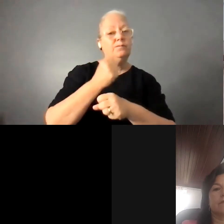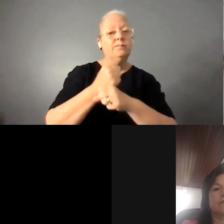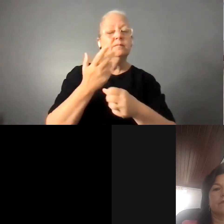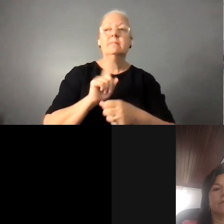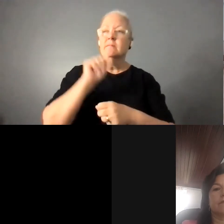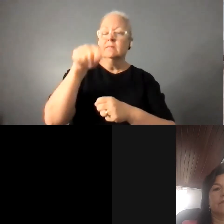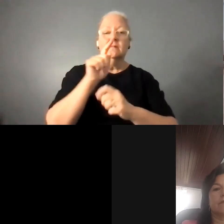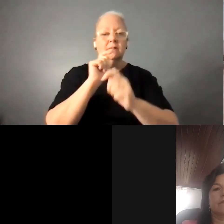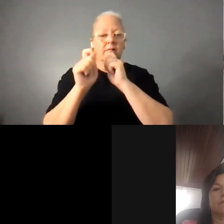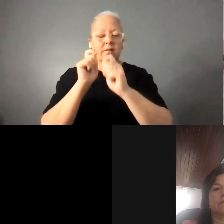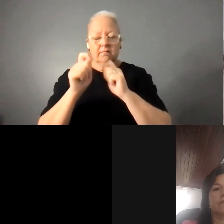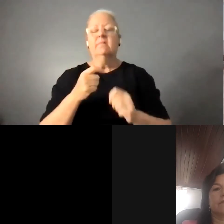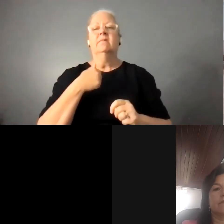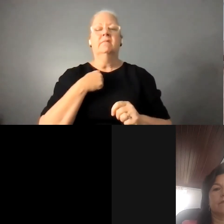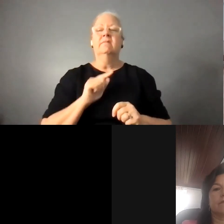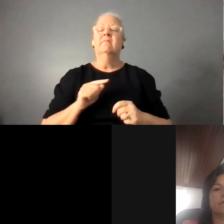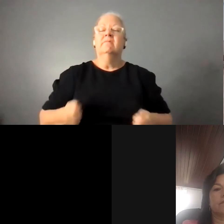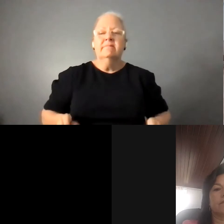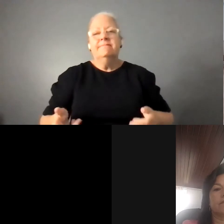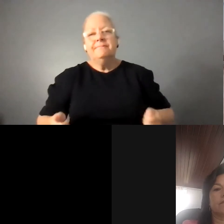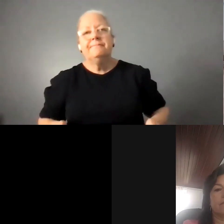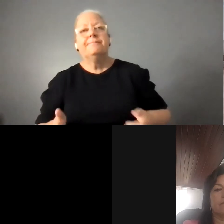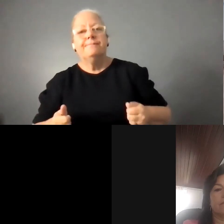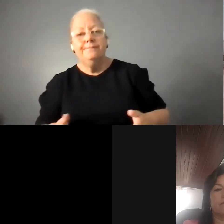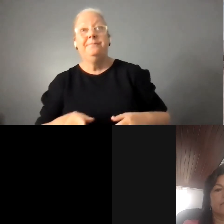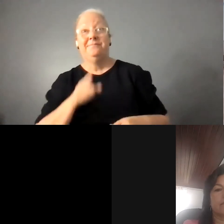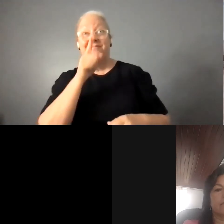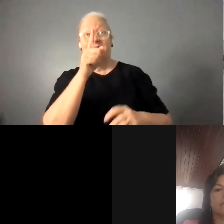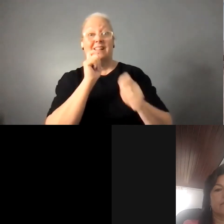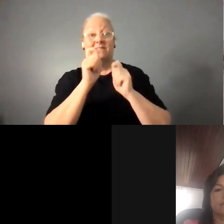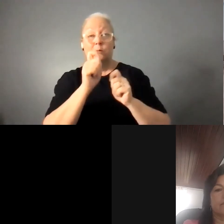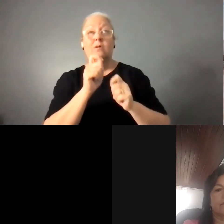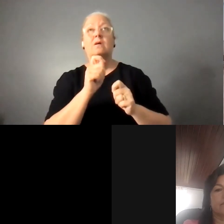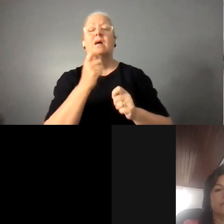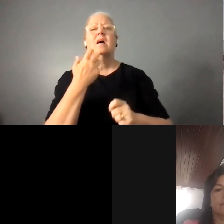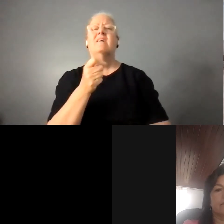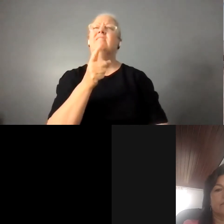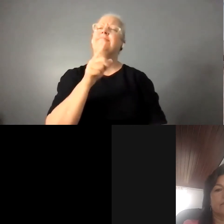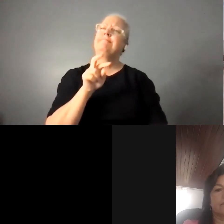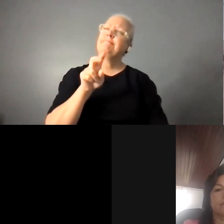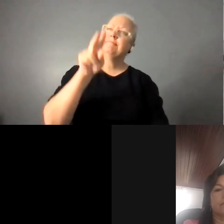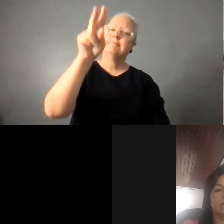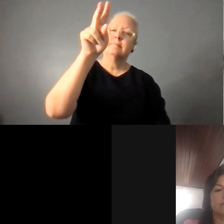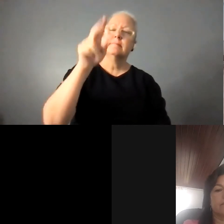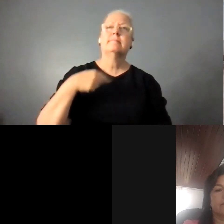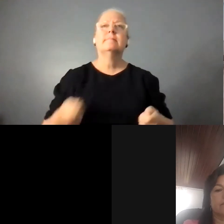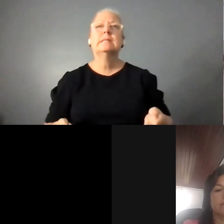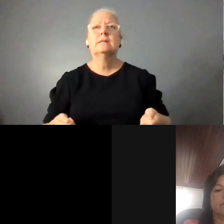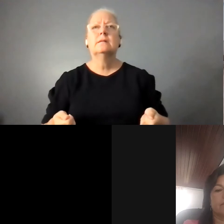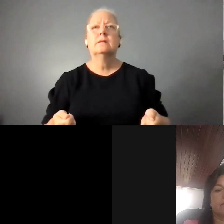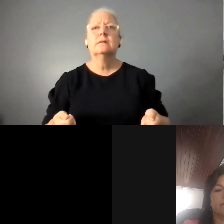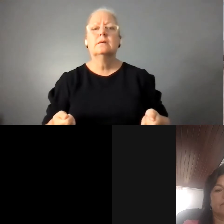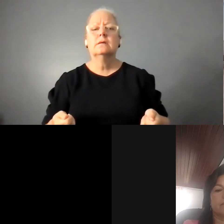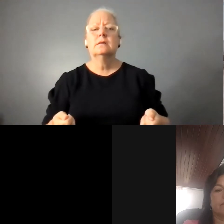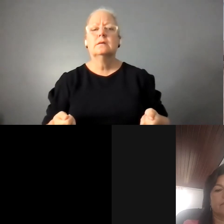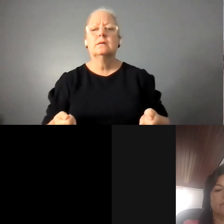to the building where the interview is going to take place, there's some stairs. And at that moment, I'm totally